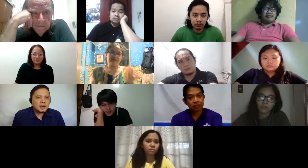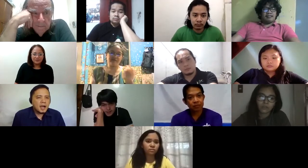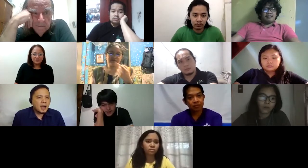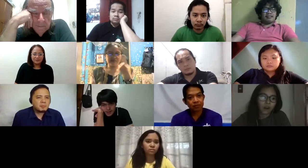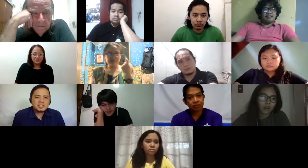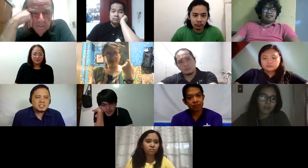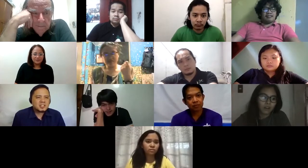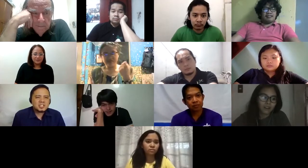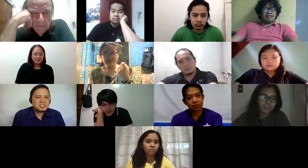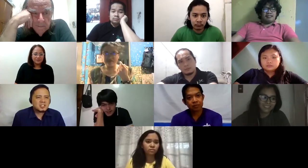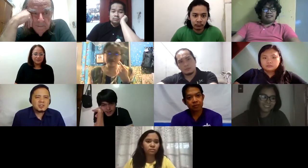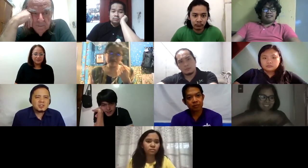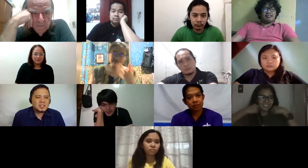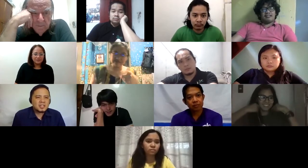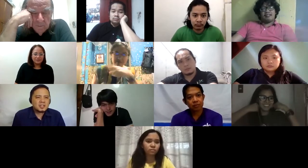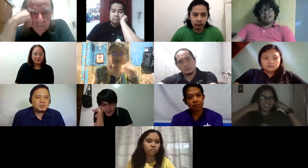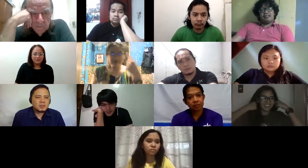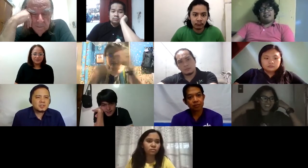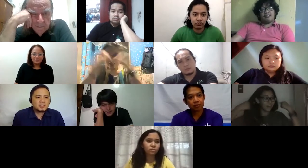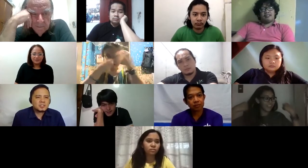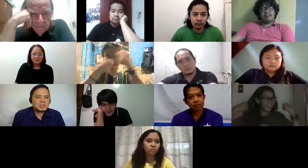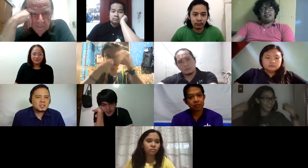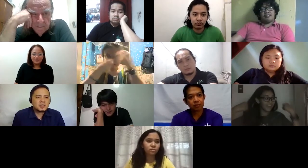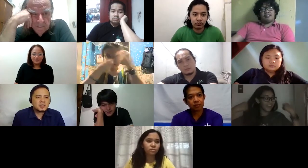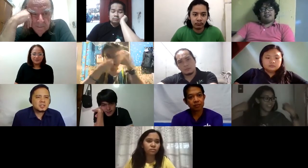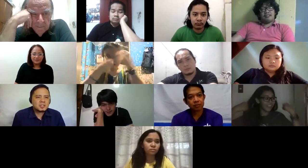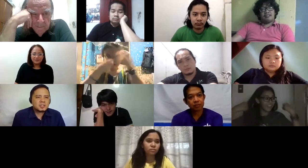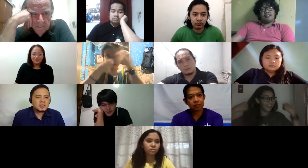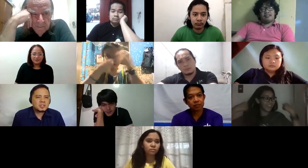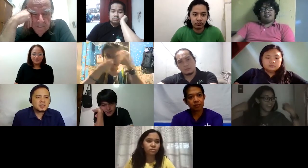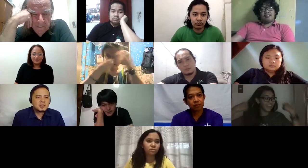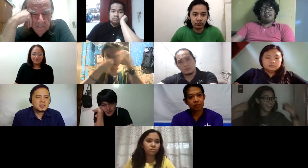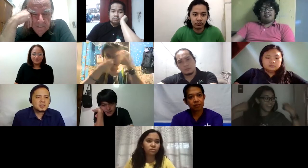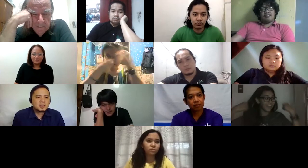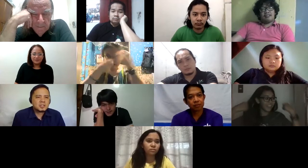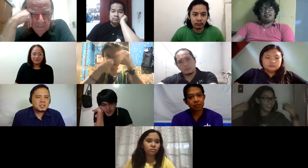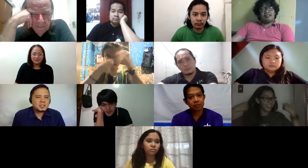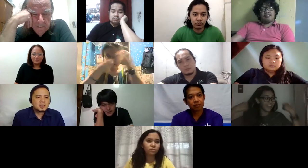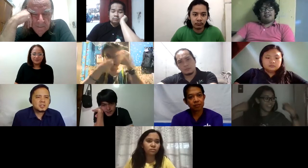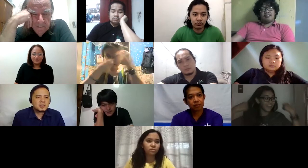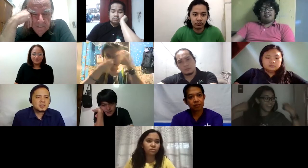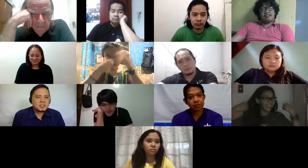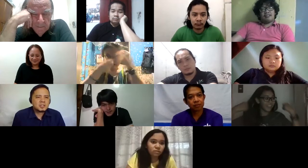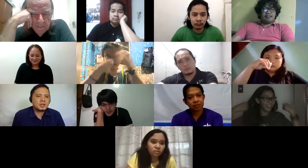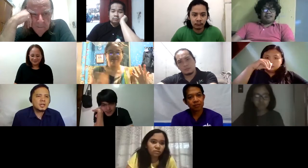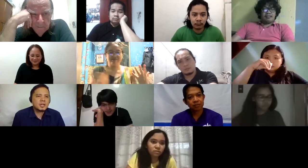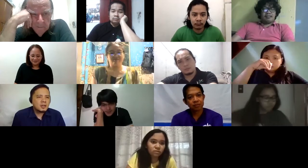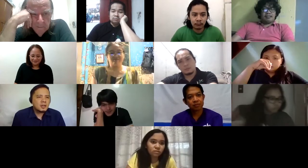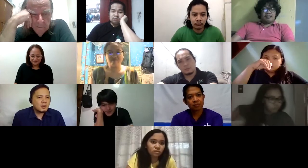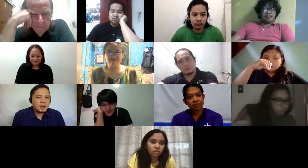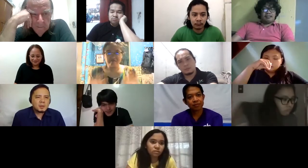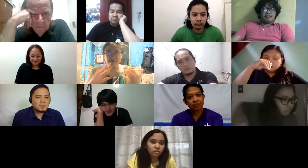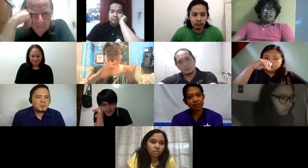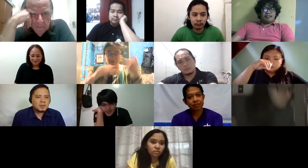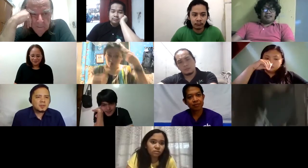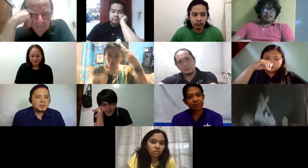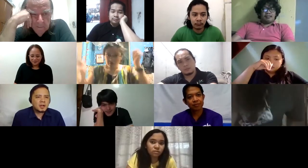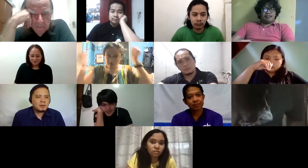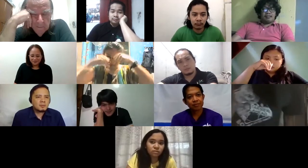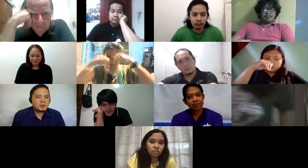I'm just concerned that there's going to be criticisms that we're wrong, or there might be people that